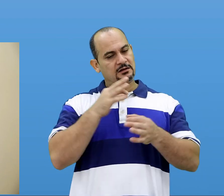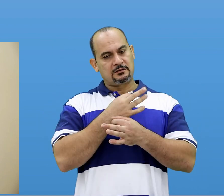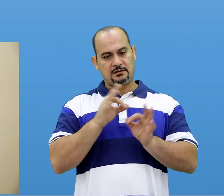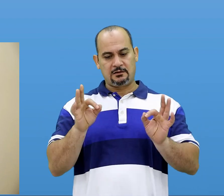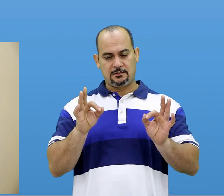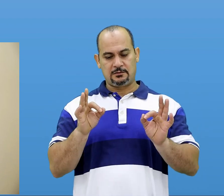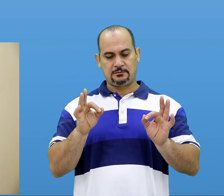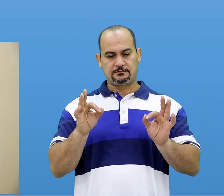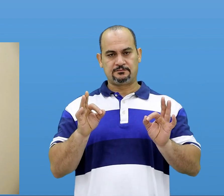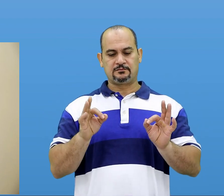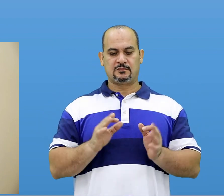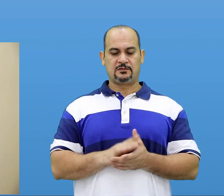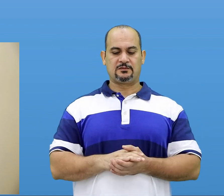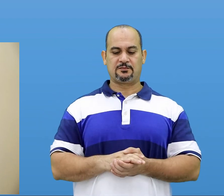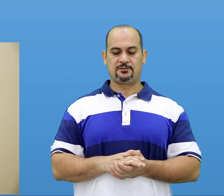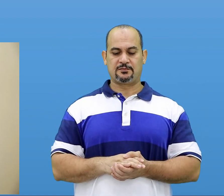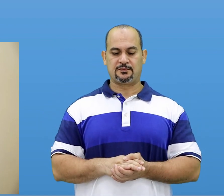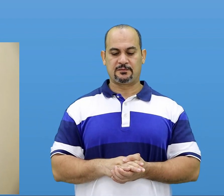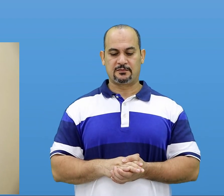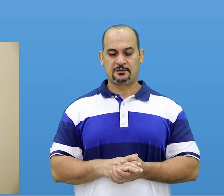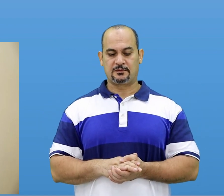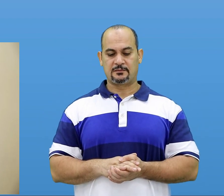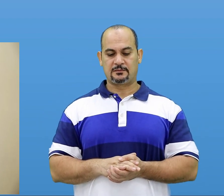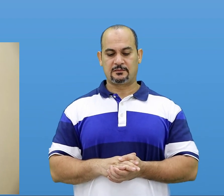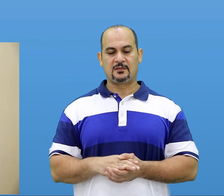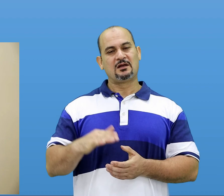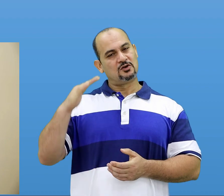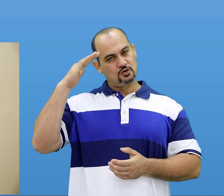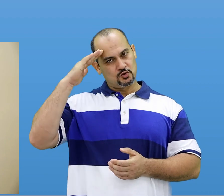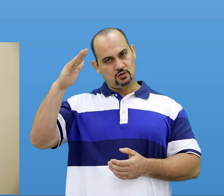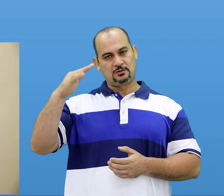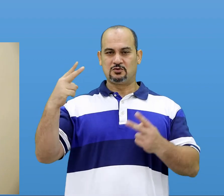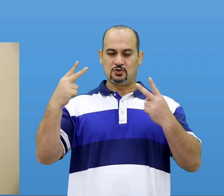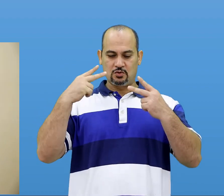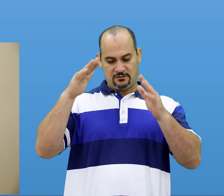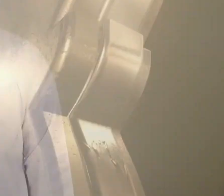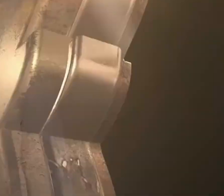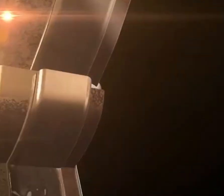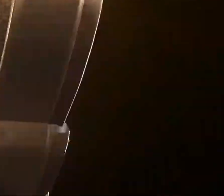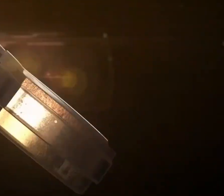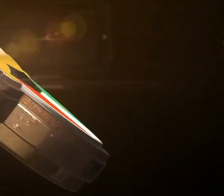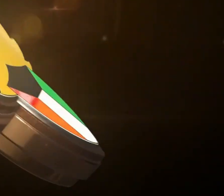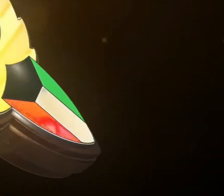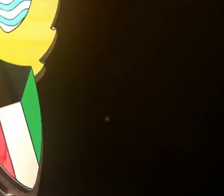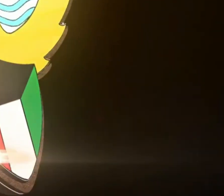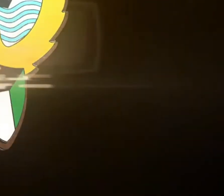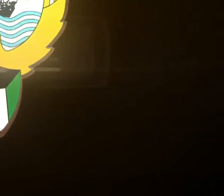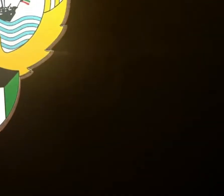so you can deliver the meaning correctly. Thank you for watching.